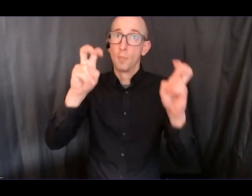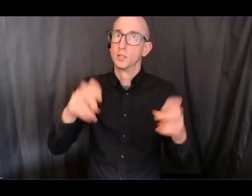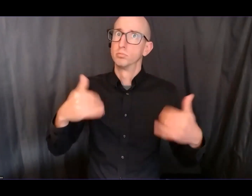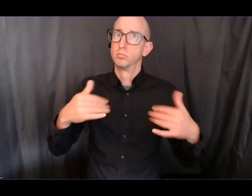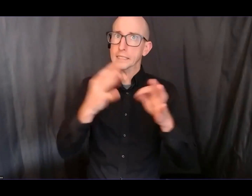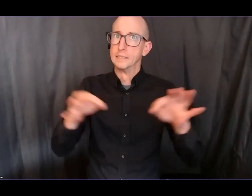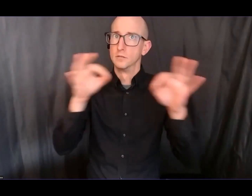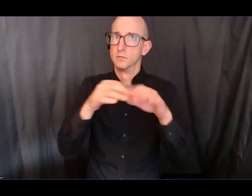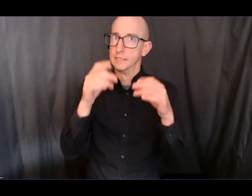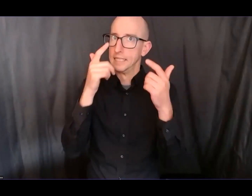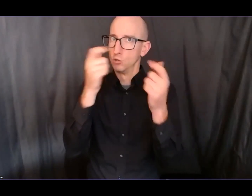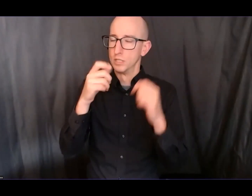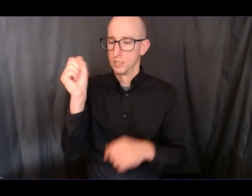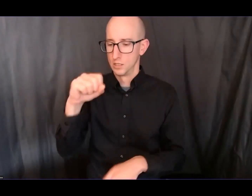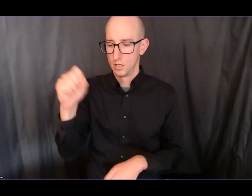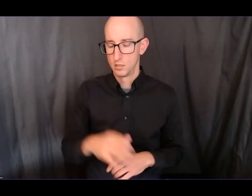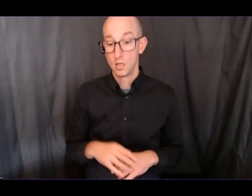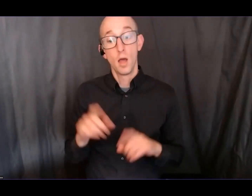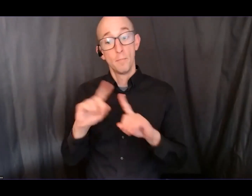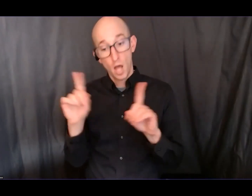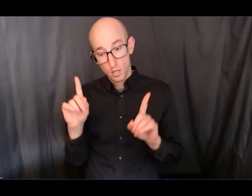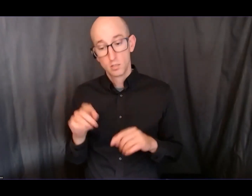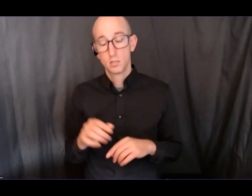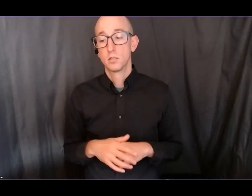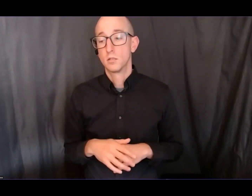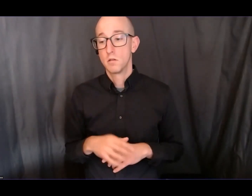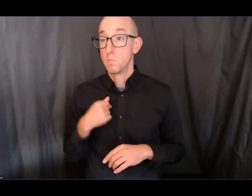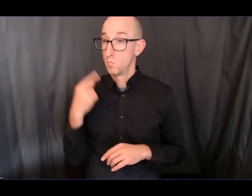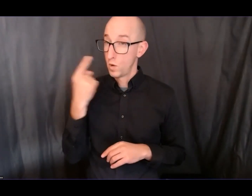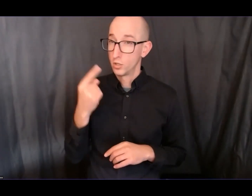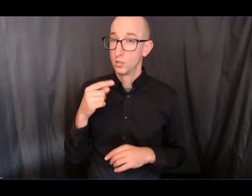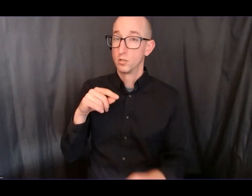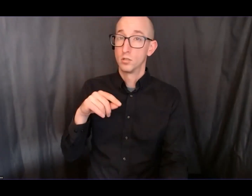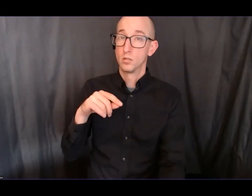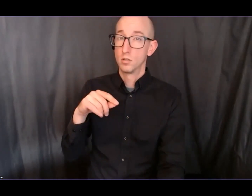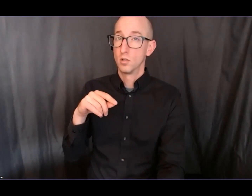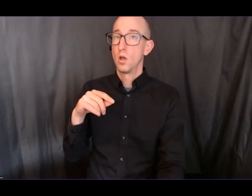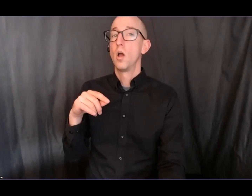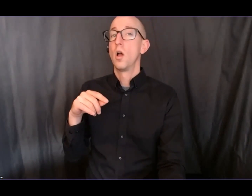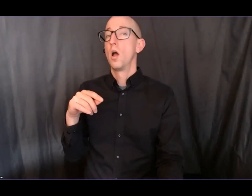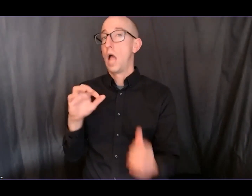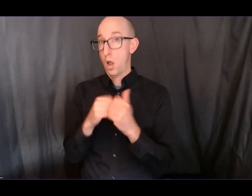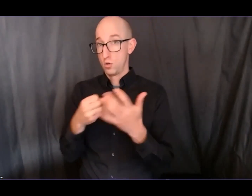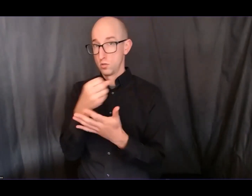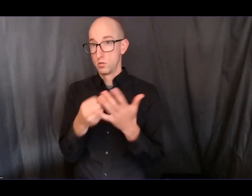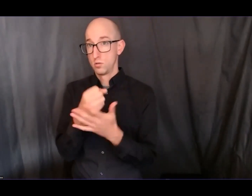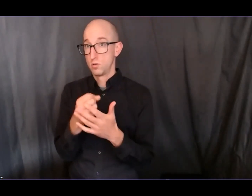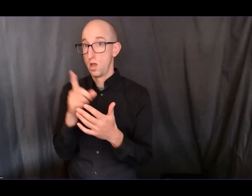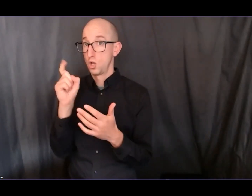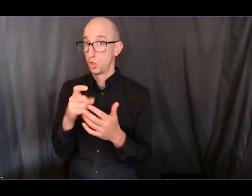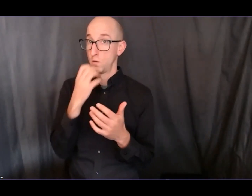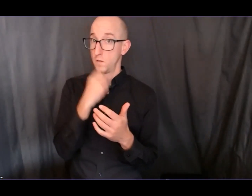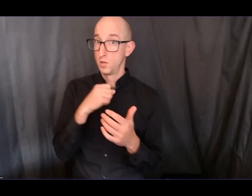very interesting, but I wonder if urgency is not the only issue to consider here. Maybe and also be